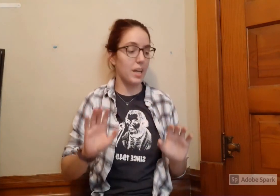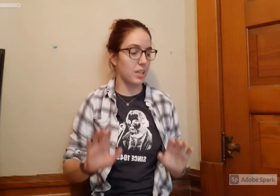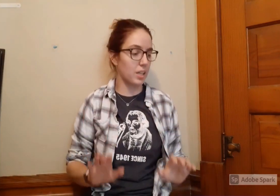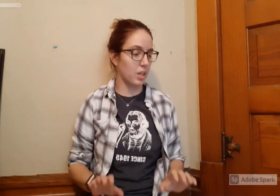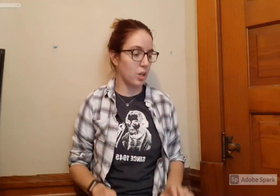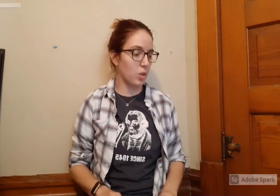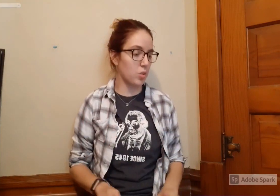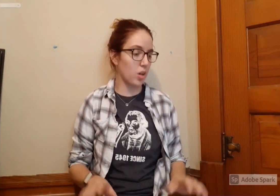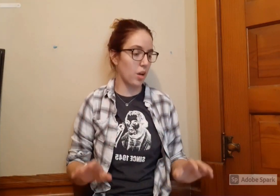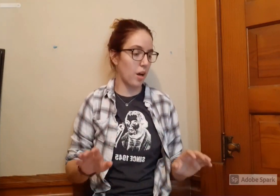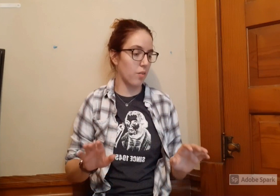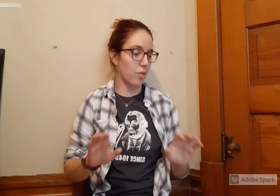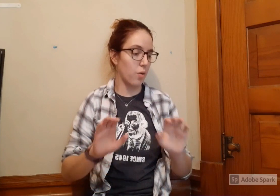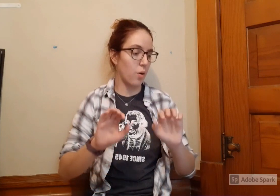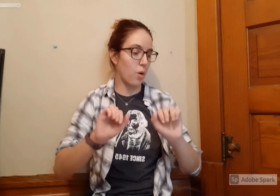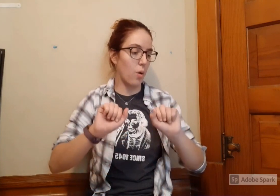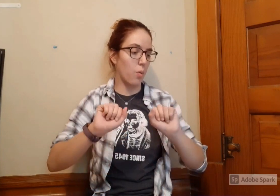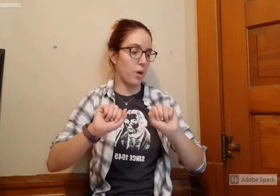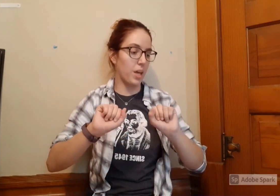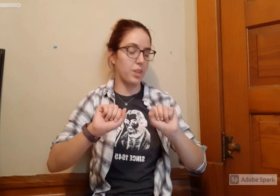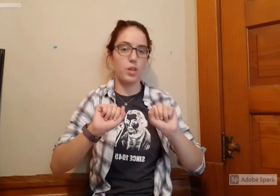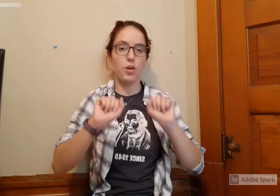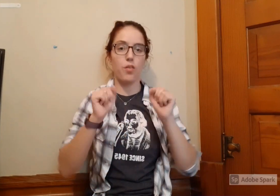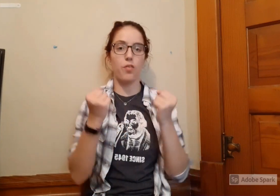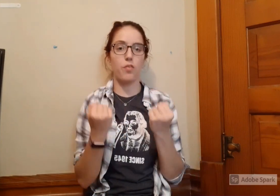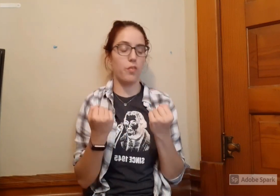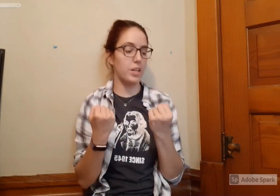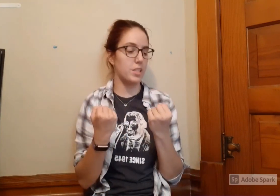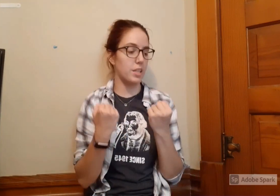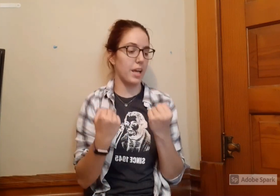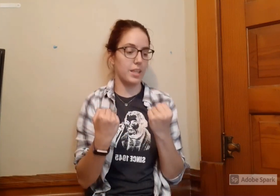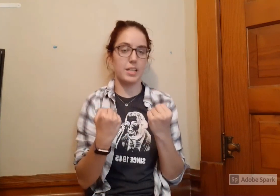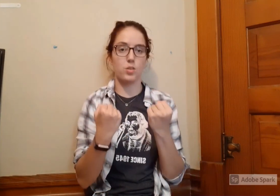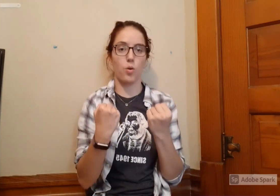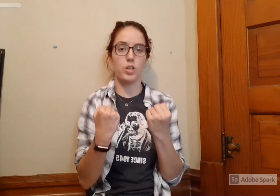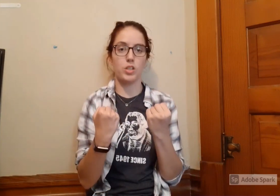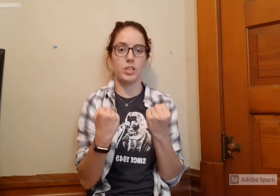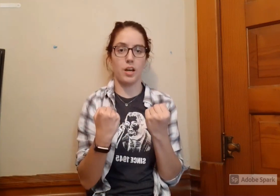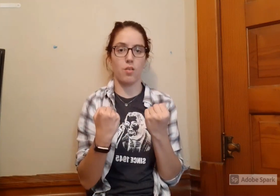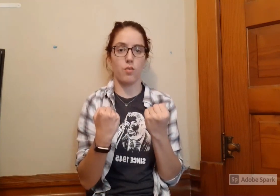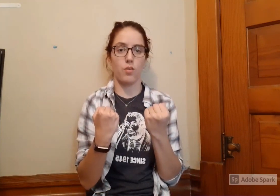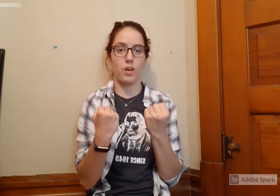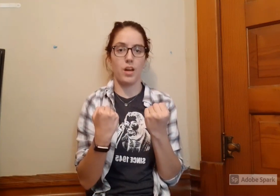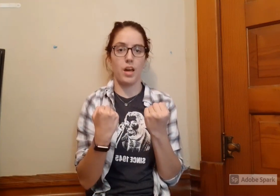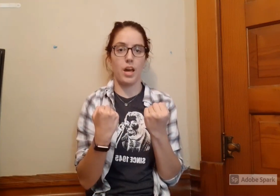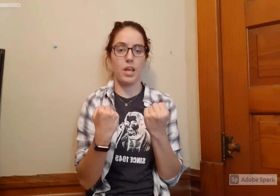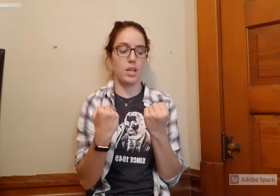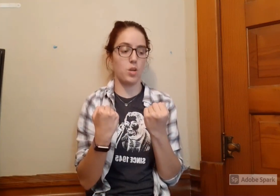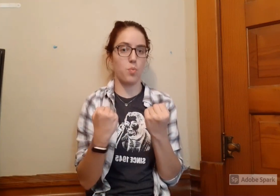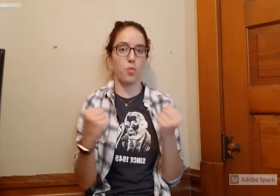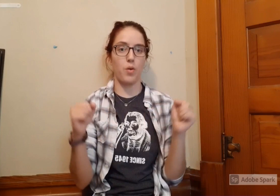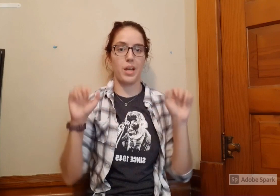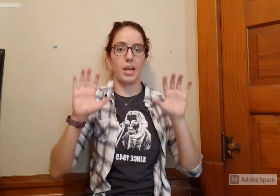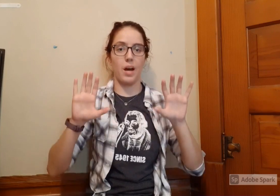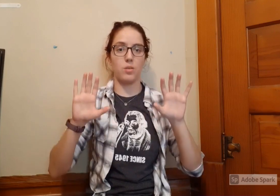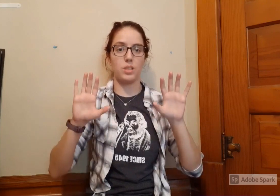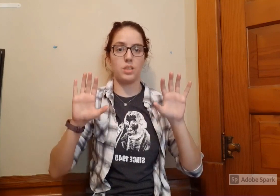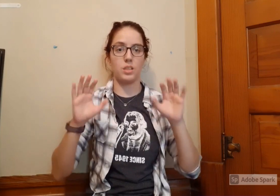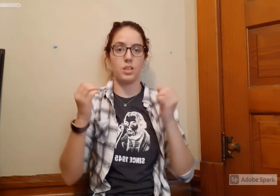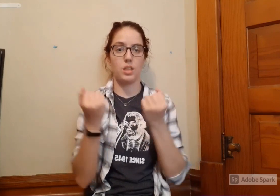weekend, you start off with your fist like this towards yourself, and then you bring it out.